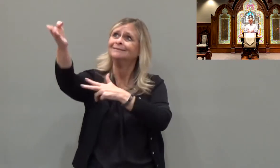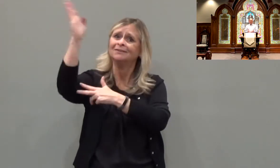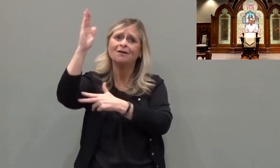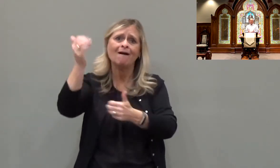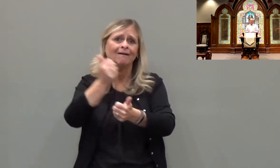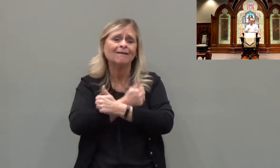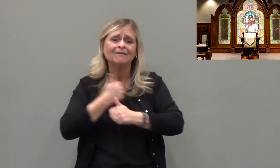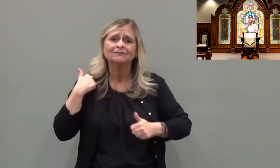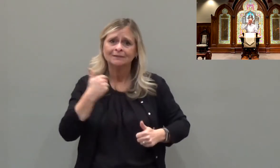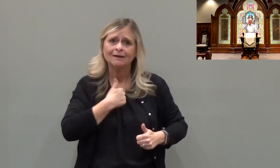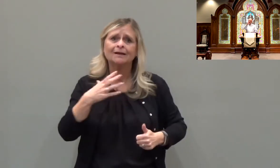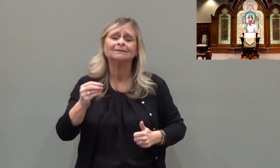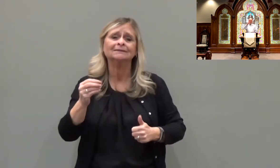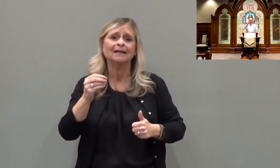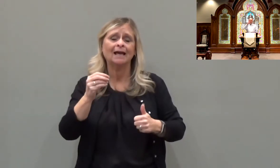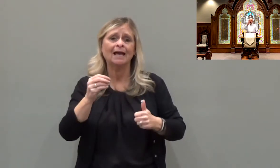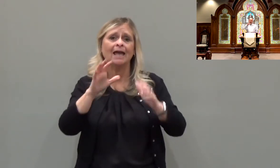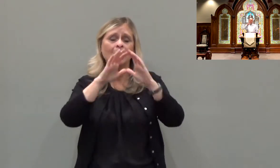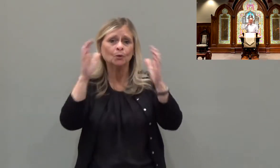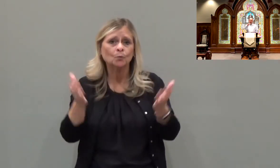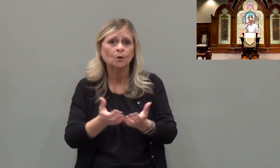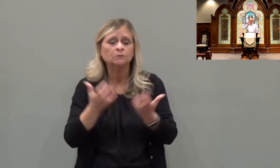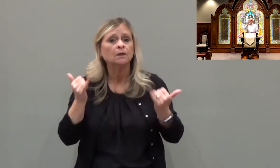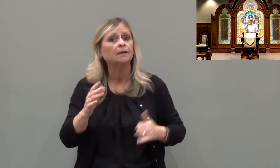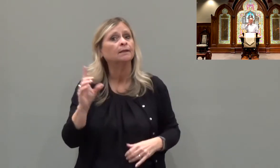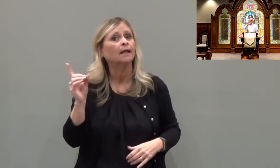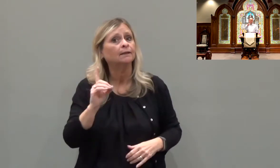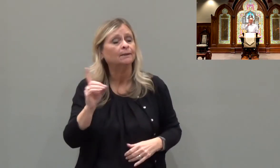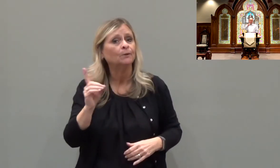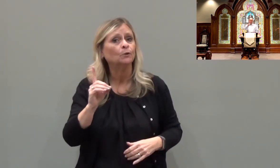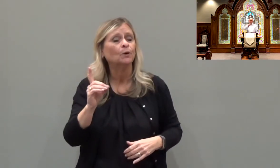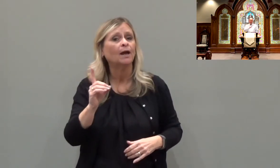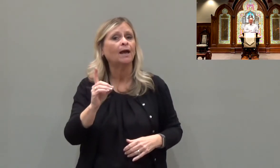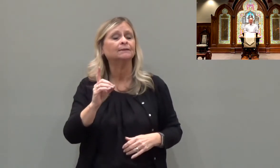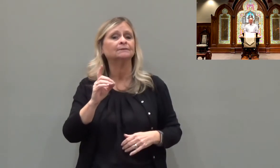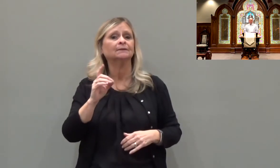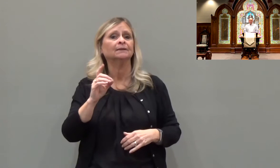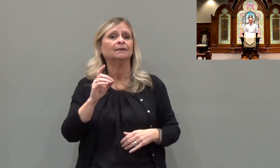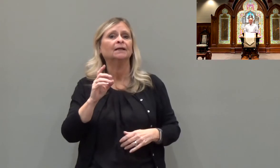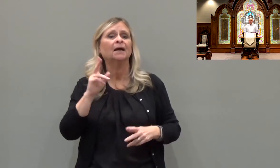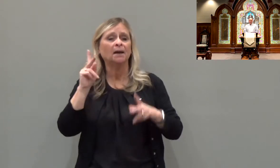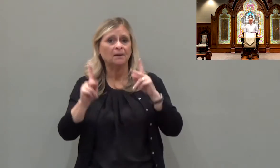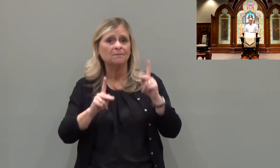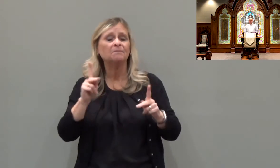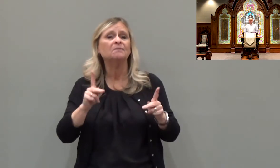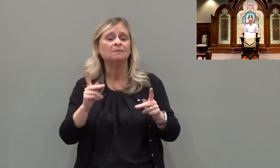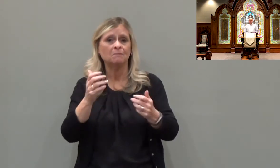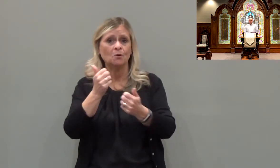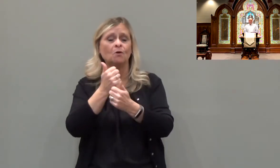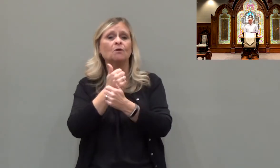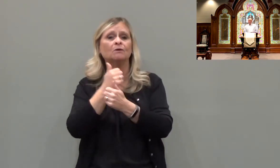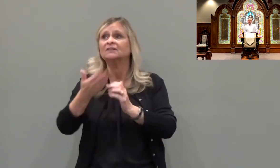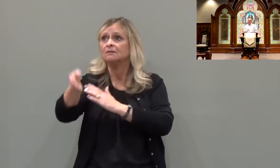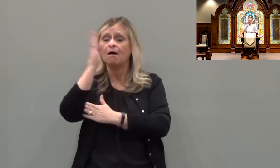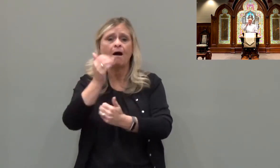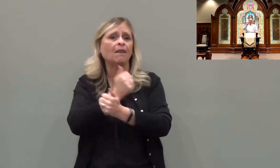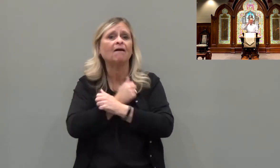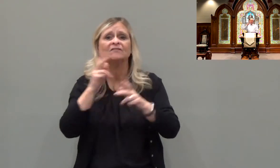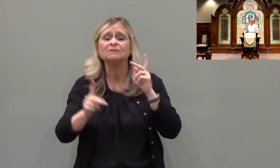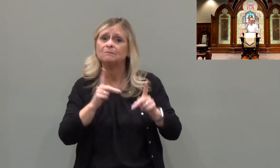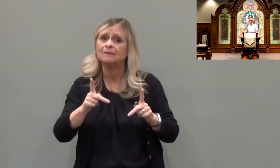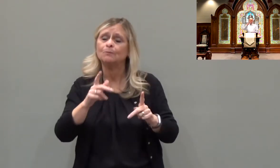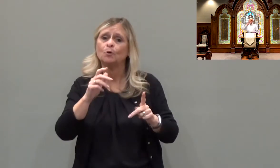God loves the world. Now, you Democrats, God loves people who voted in a way that you didn't vote. Now,